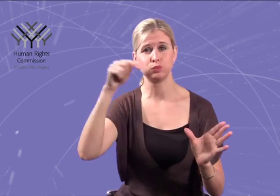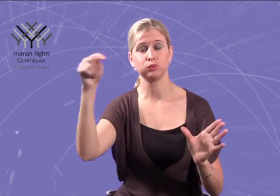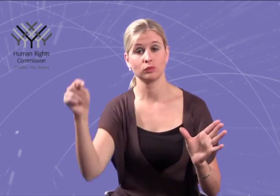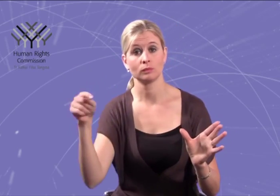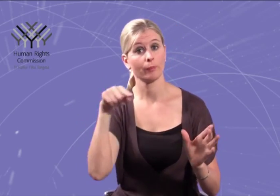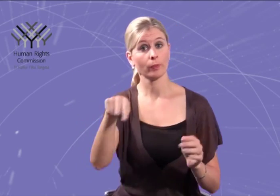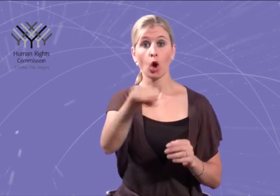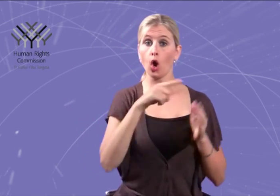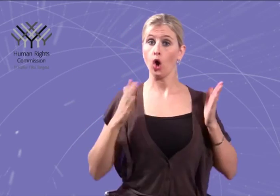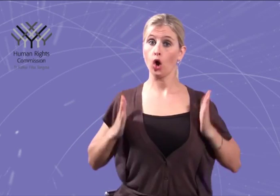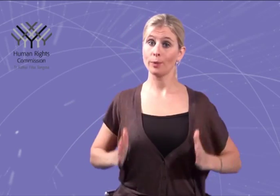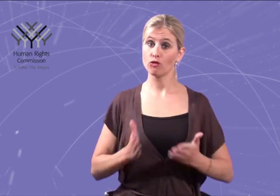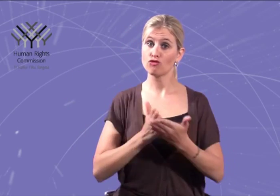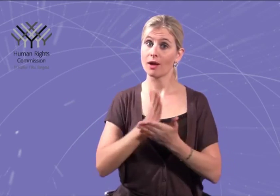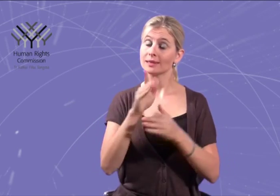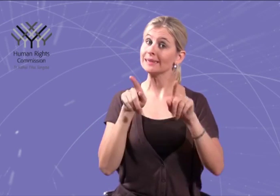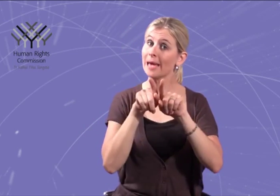What is the Disability Convention?